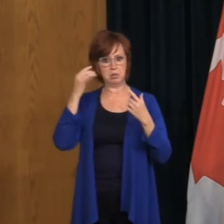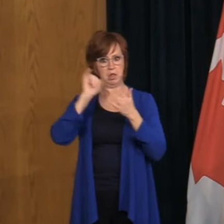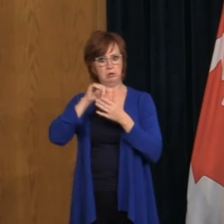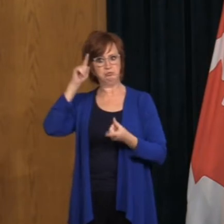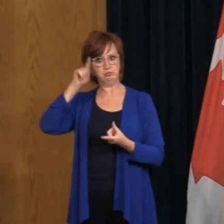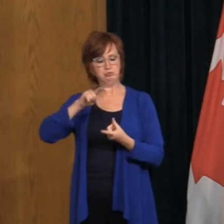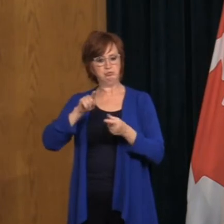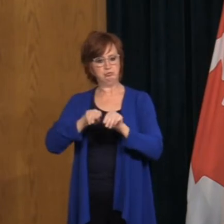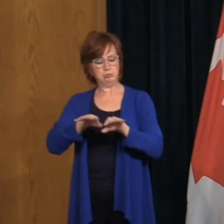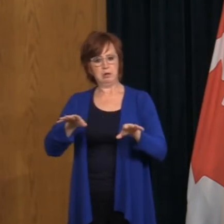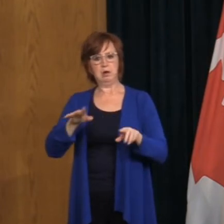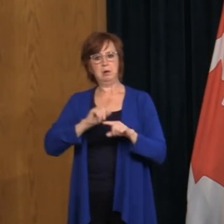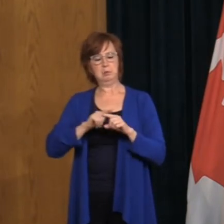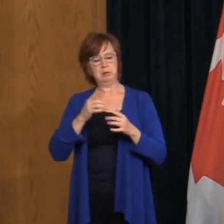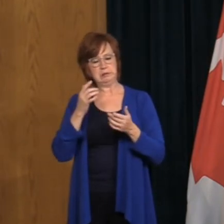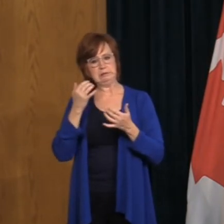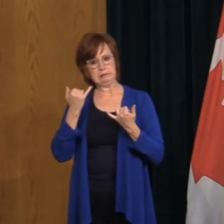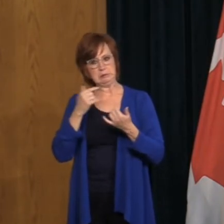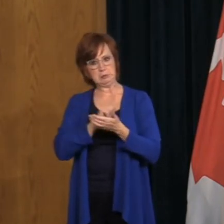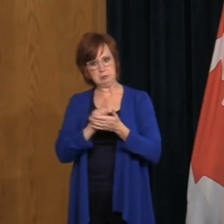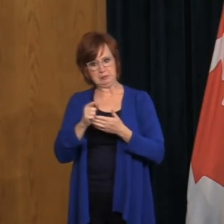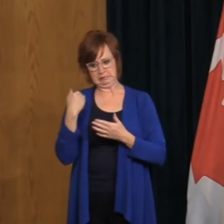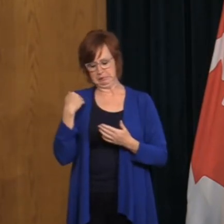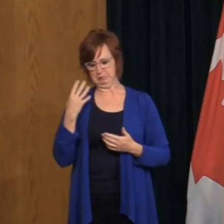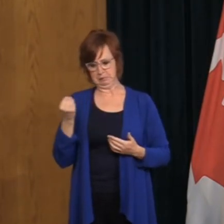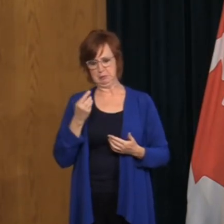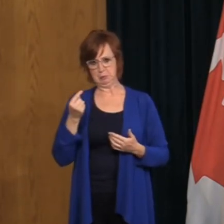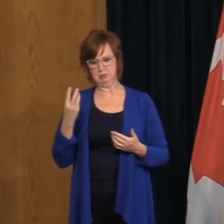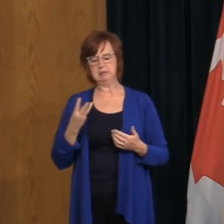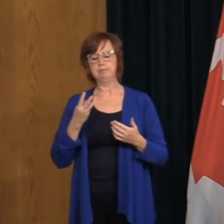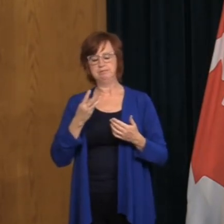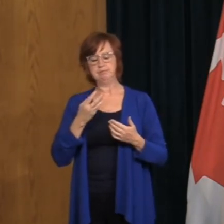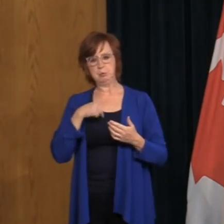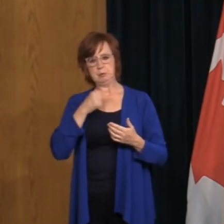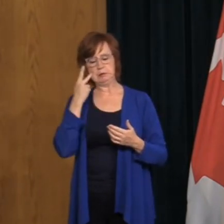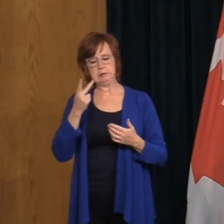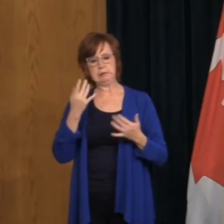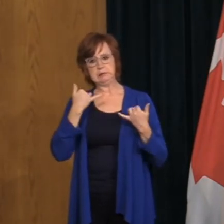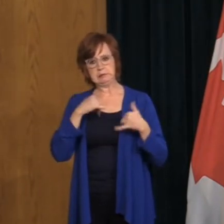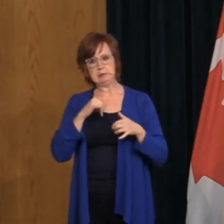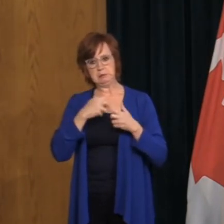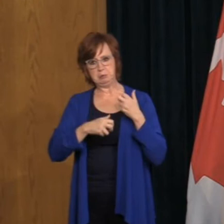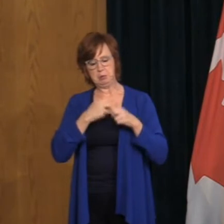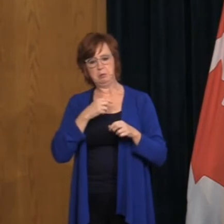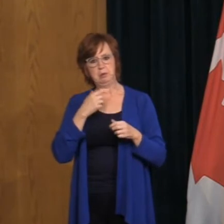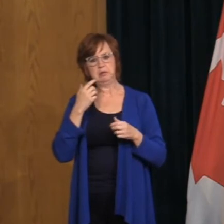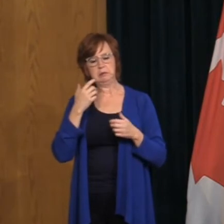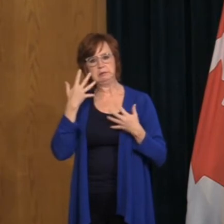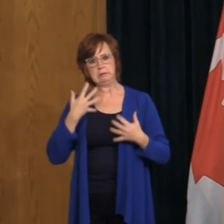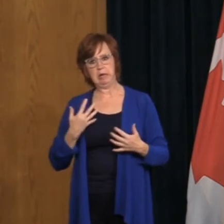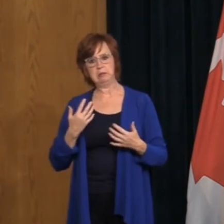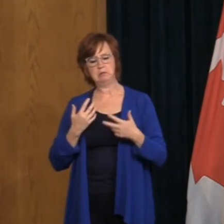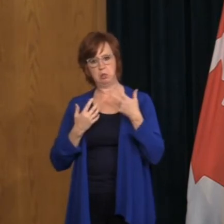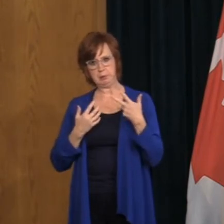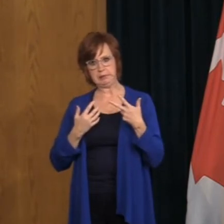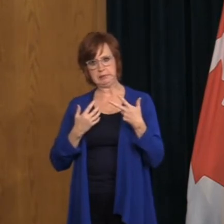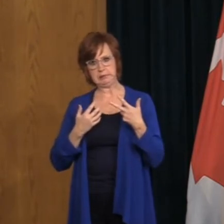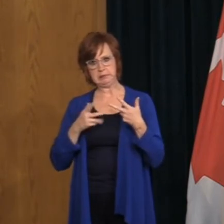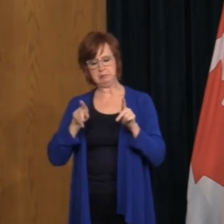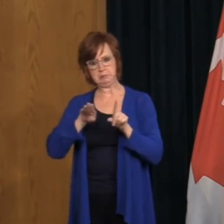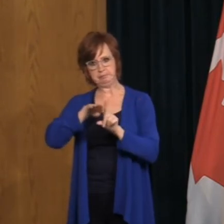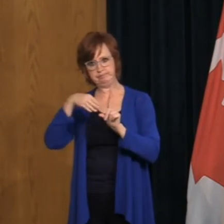were reminded that the risk has not gone away. Sadly, there have been 3 additional deaths this week due